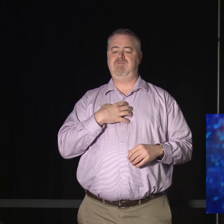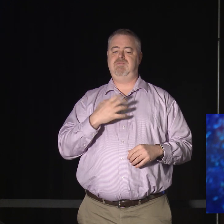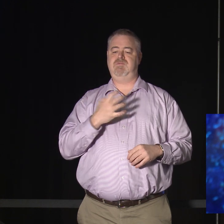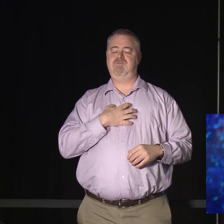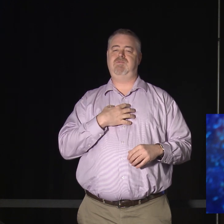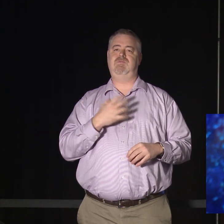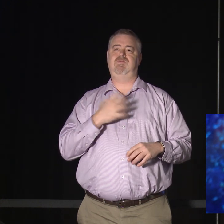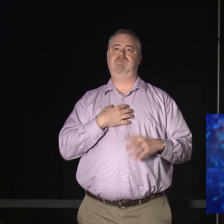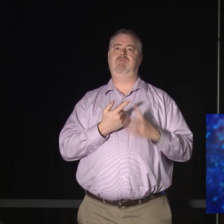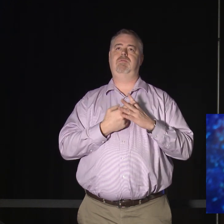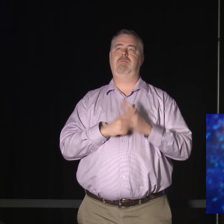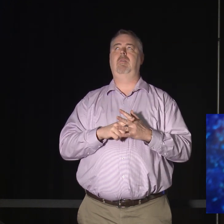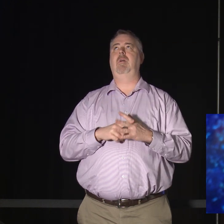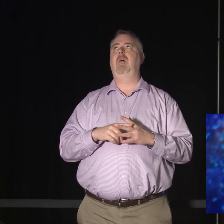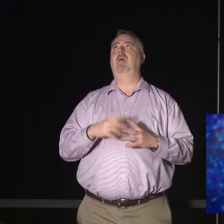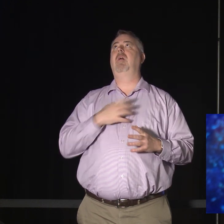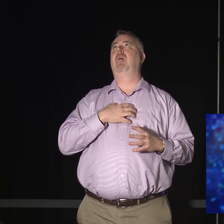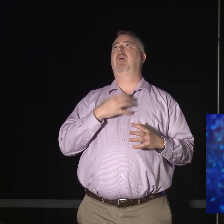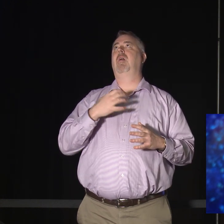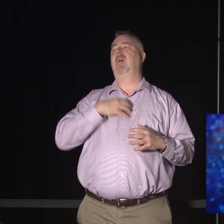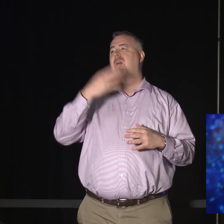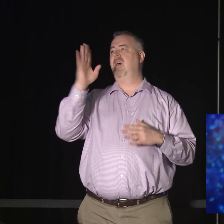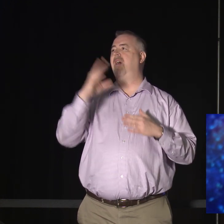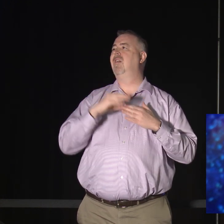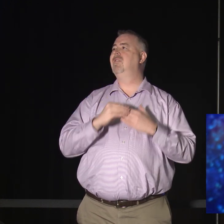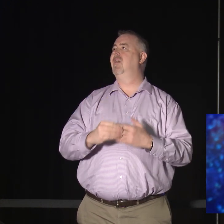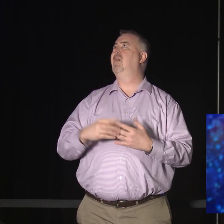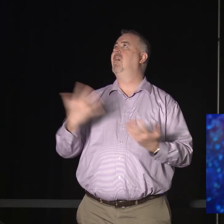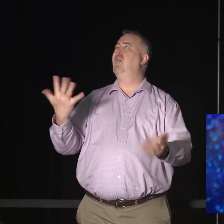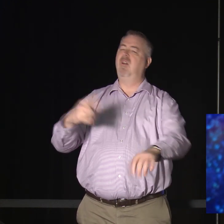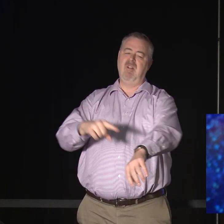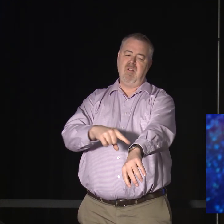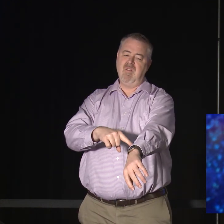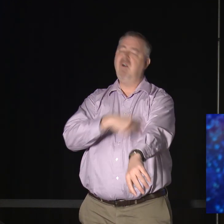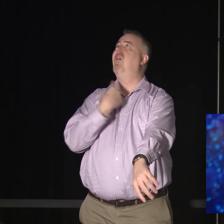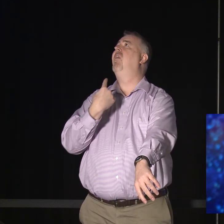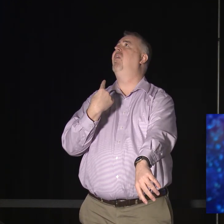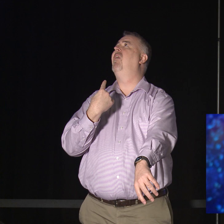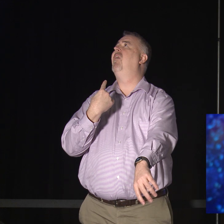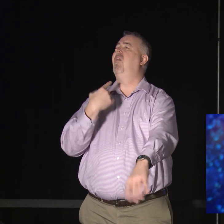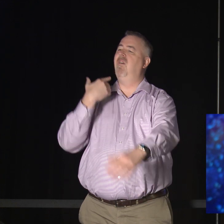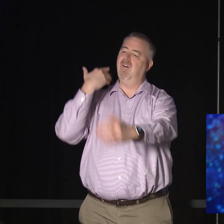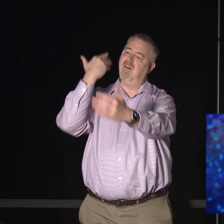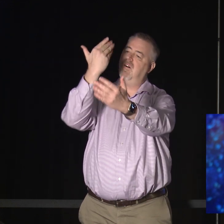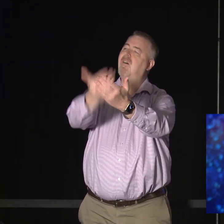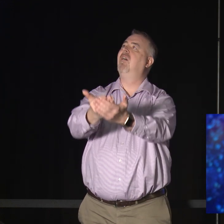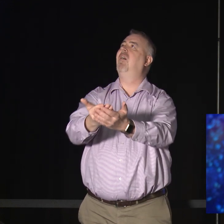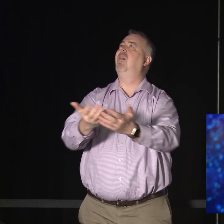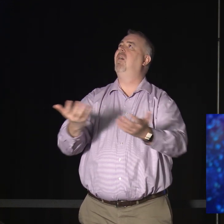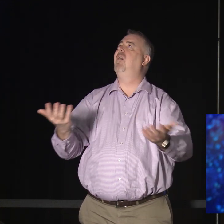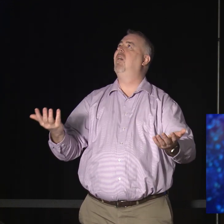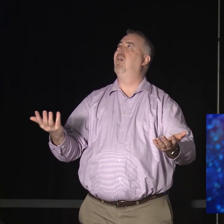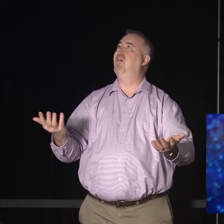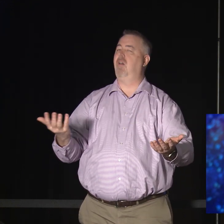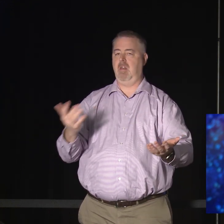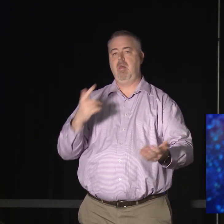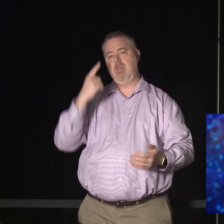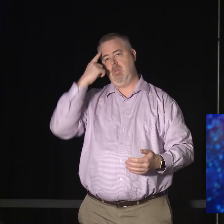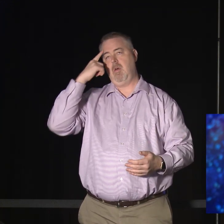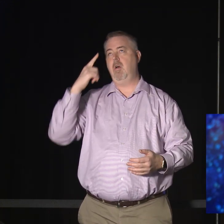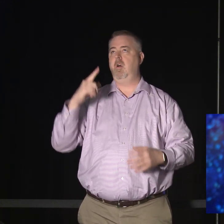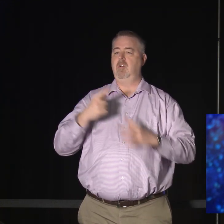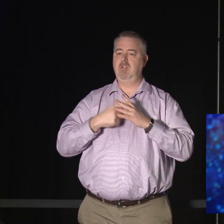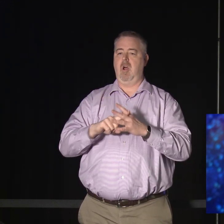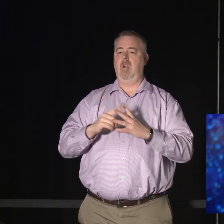God's guidance. He was taking too long to get them to their destination, or so they believed, and they began